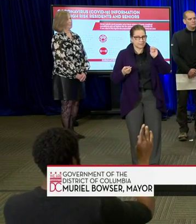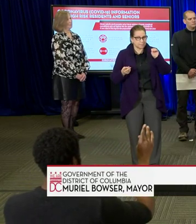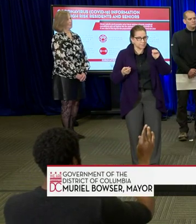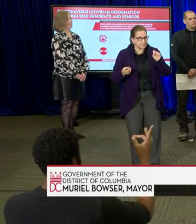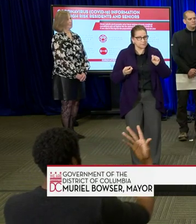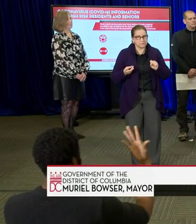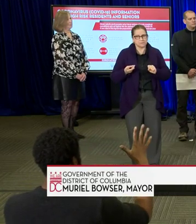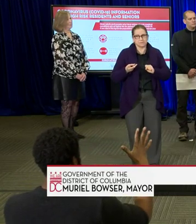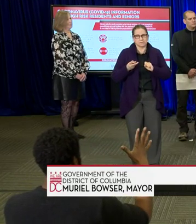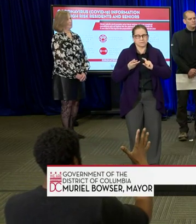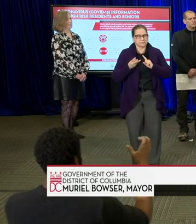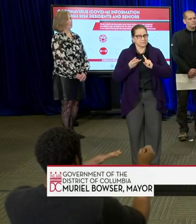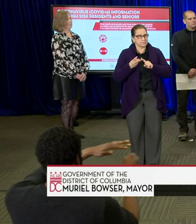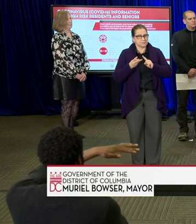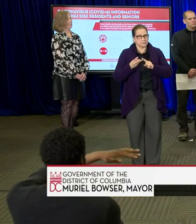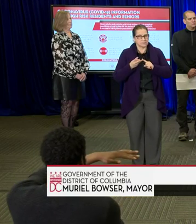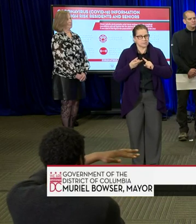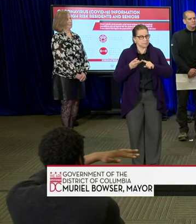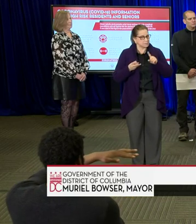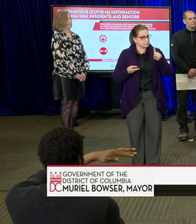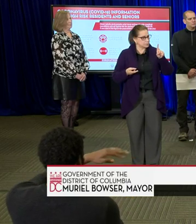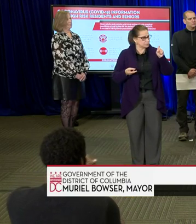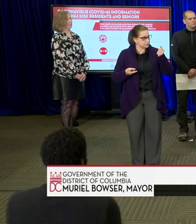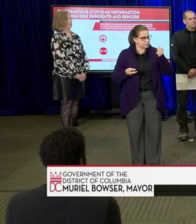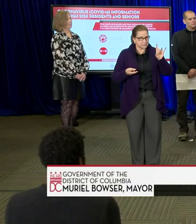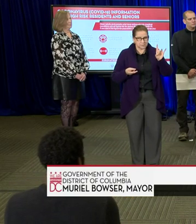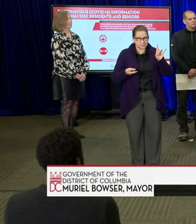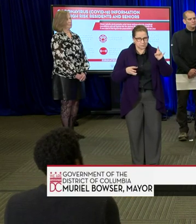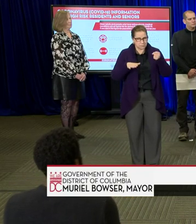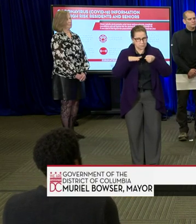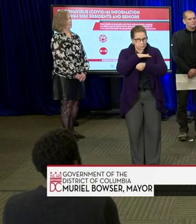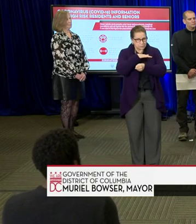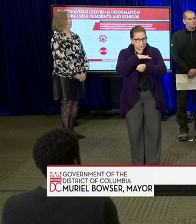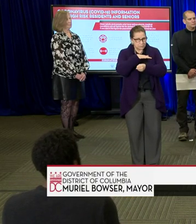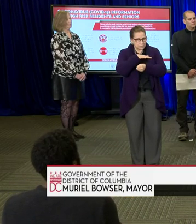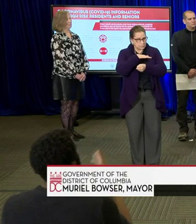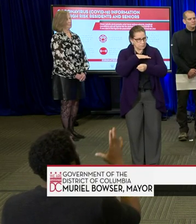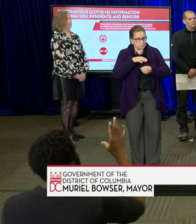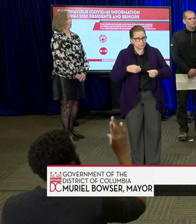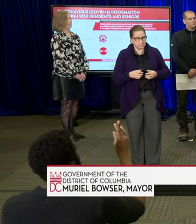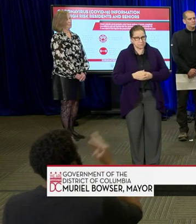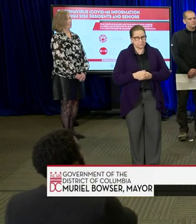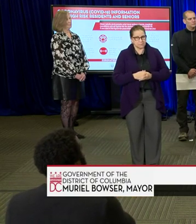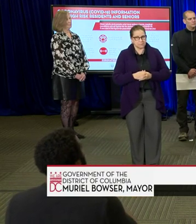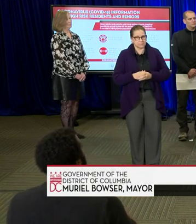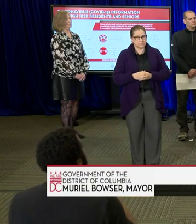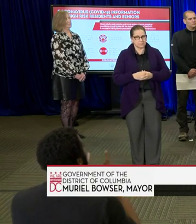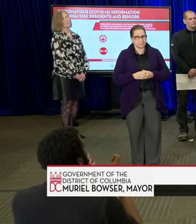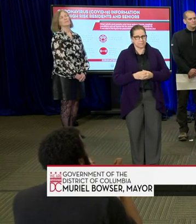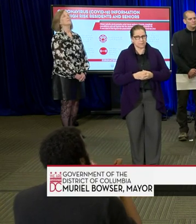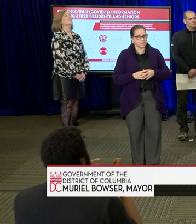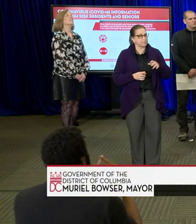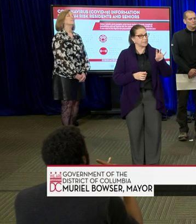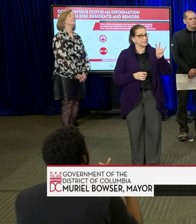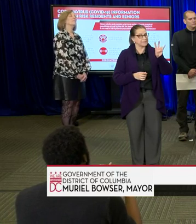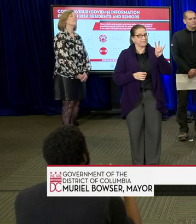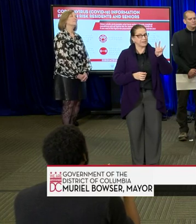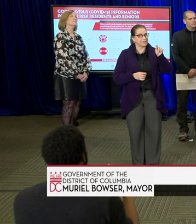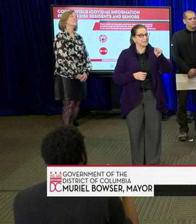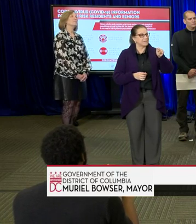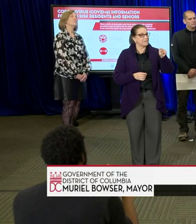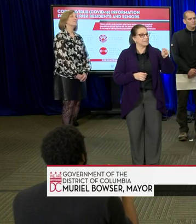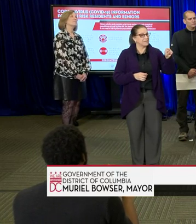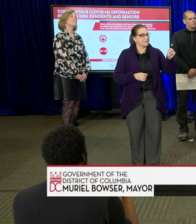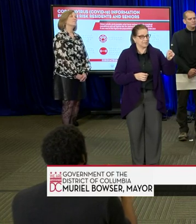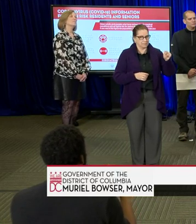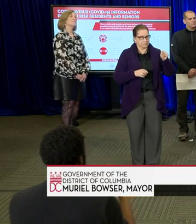I believe 7 members who have tested positive. I want to highlight that not all 118 are quarantined